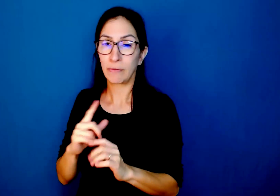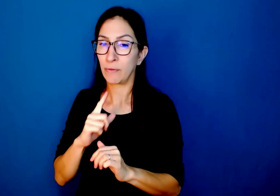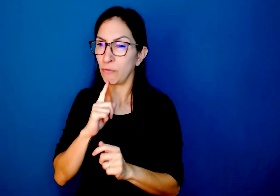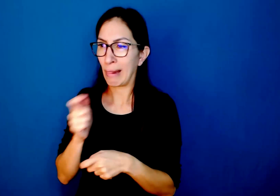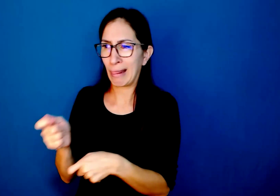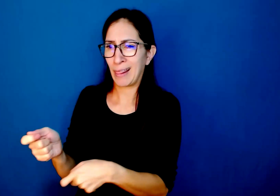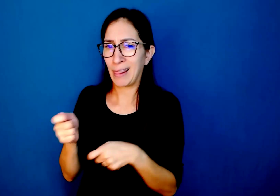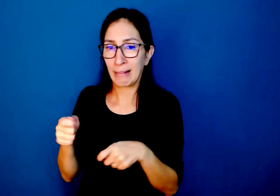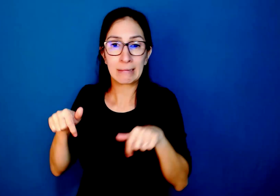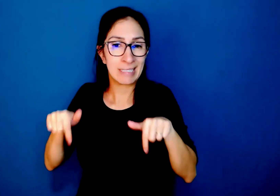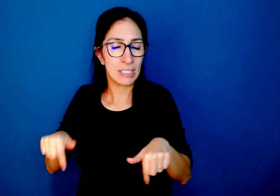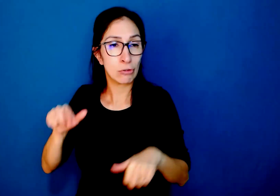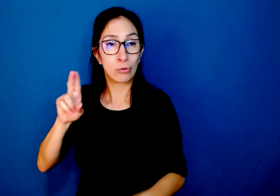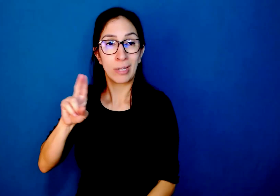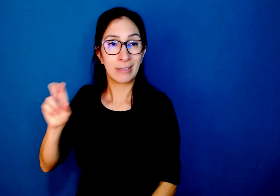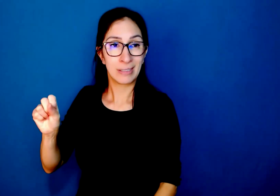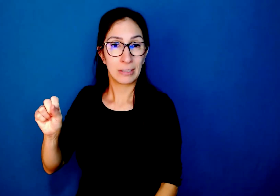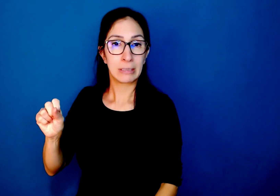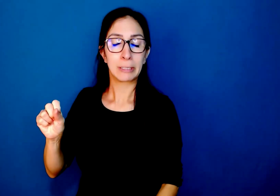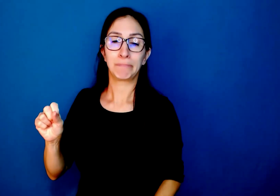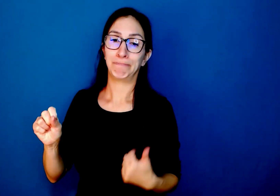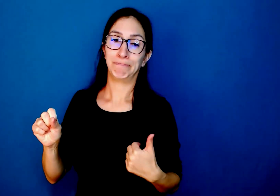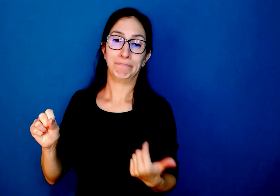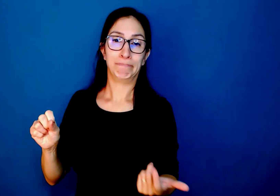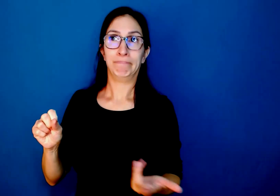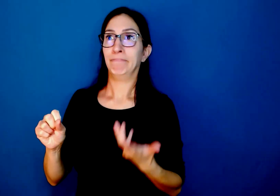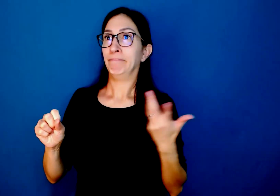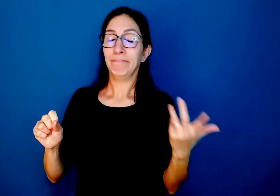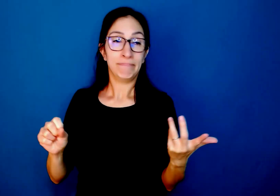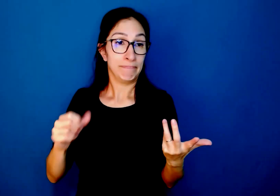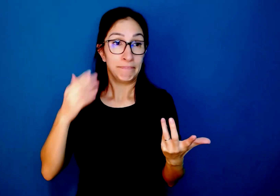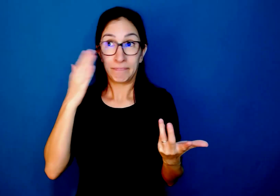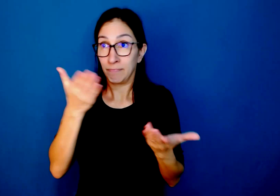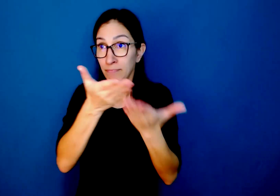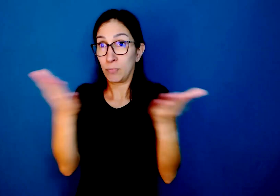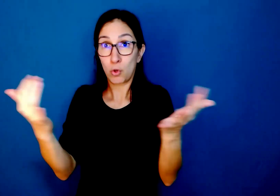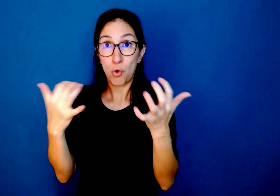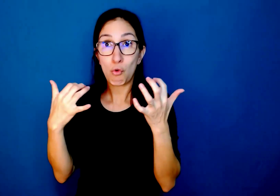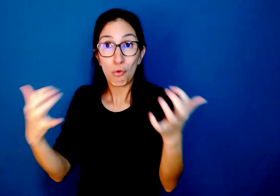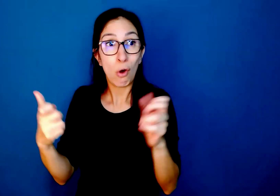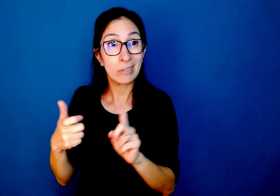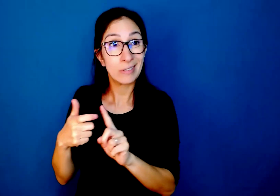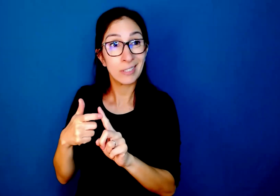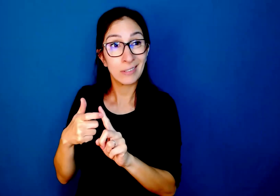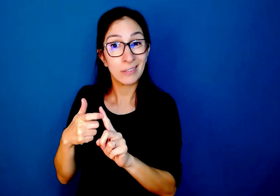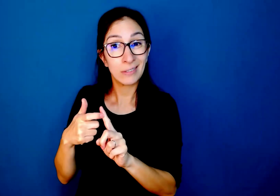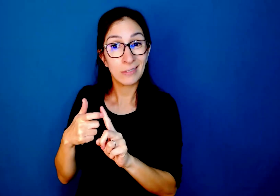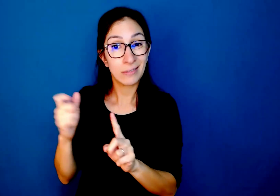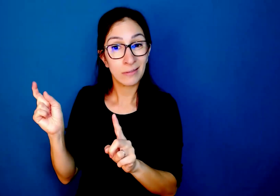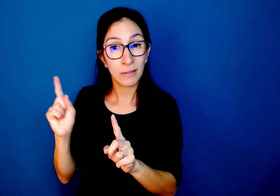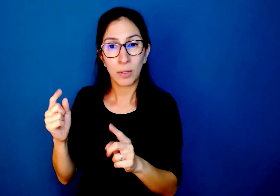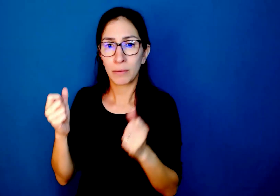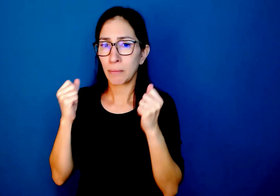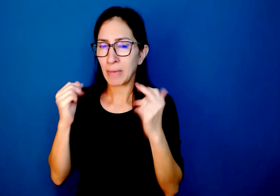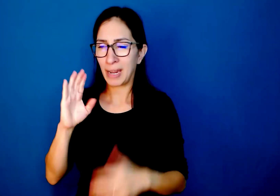in the States. I'm not sure where all our audience hails from these on this session, but I would say a lot of the banks here in the US